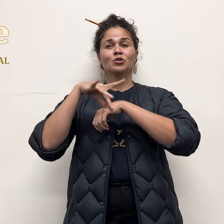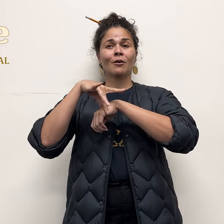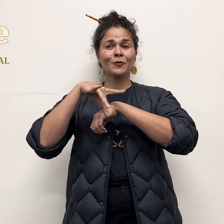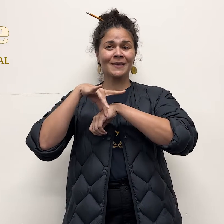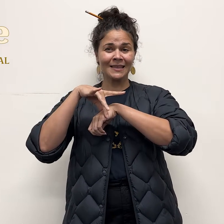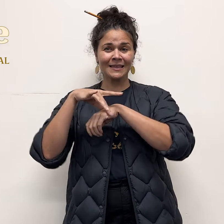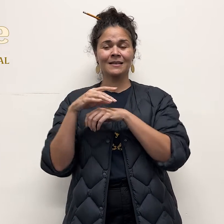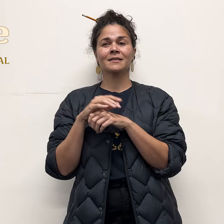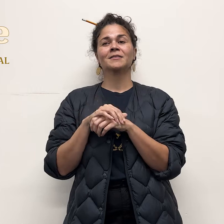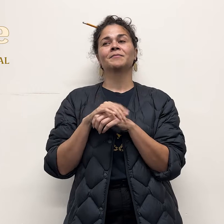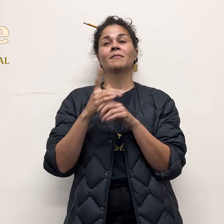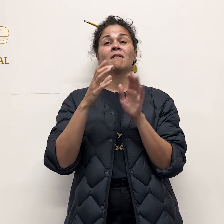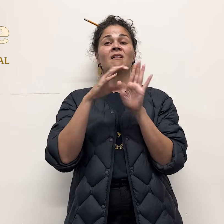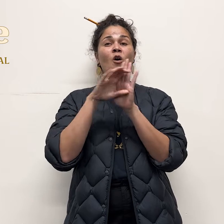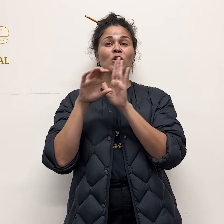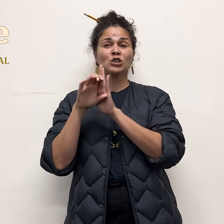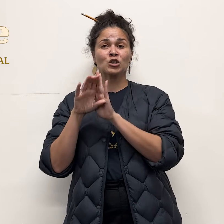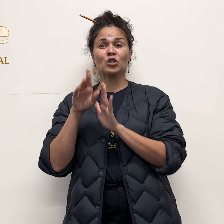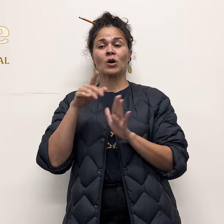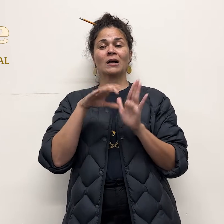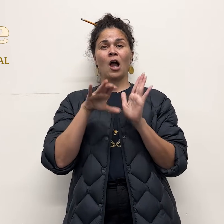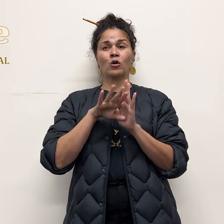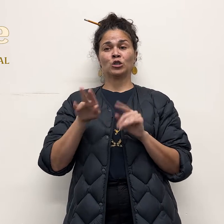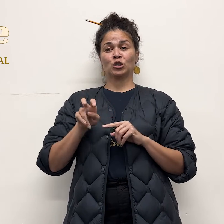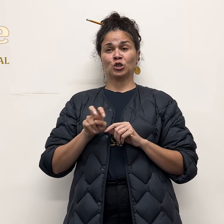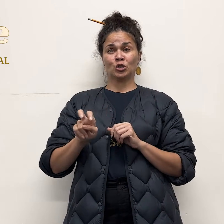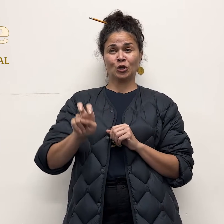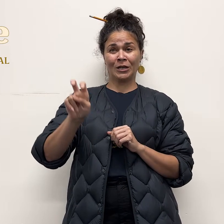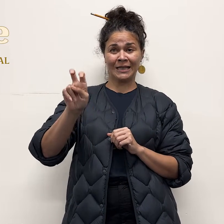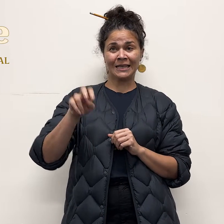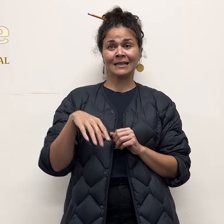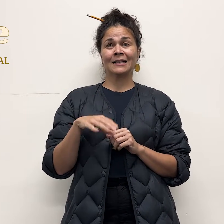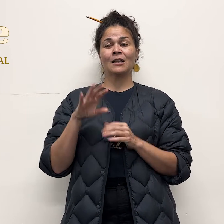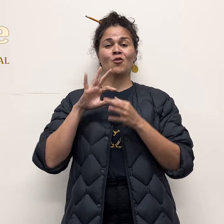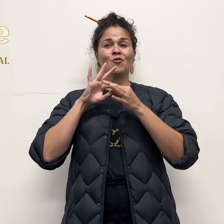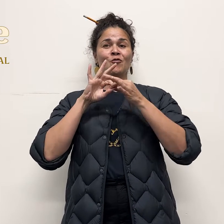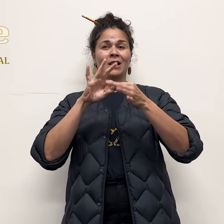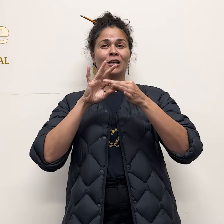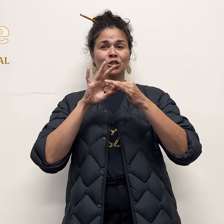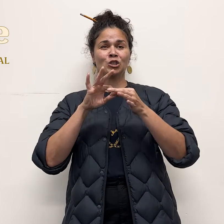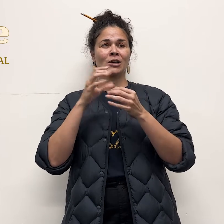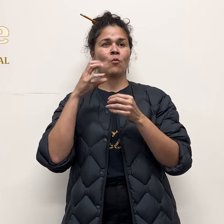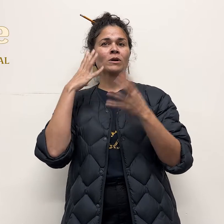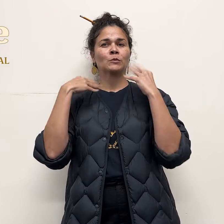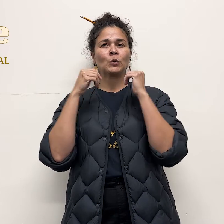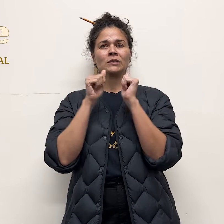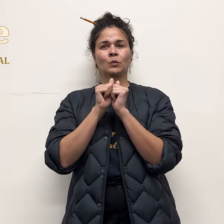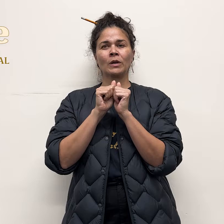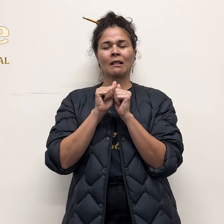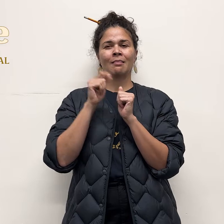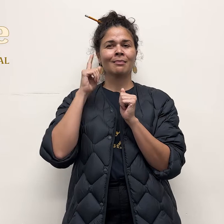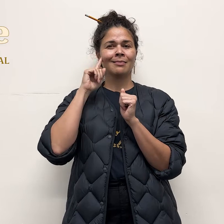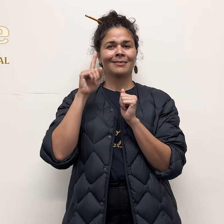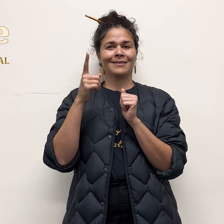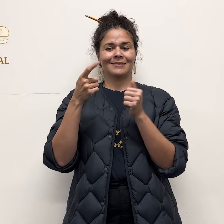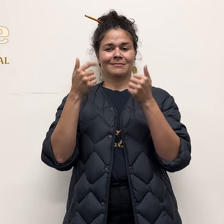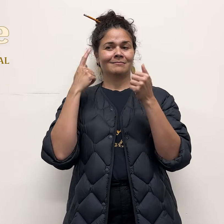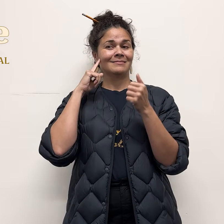geography, each of the characters, the character journeys, the relationships between a character's experience